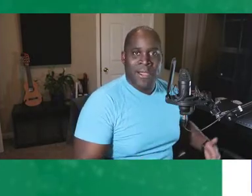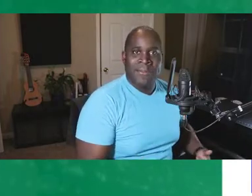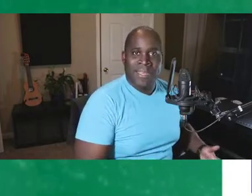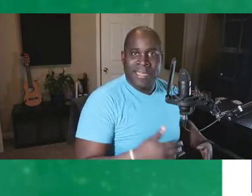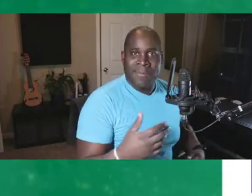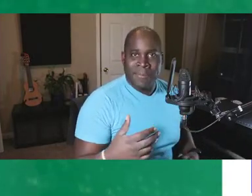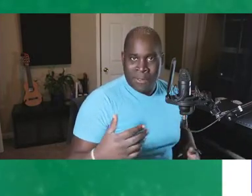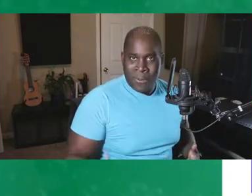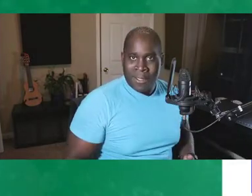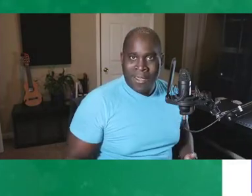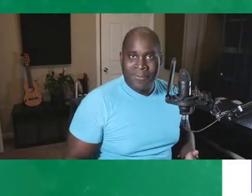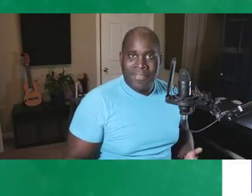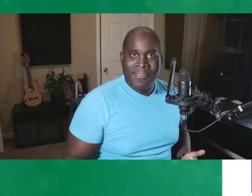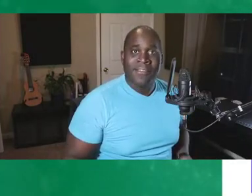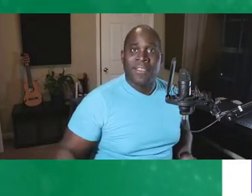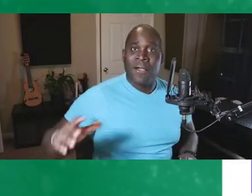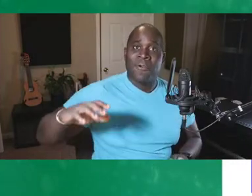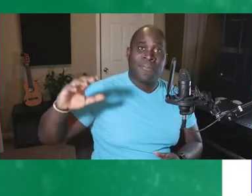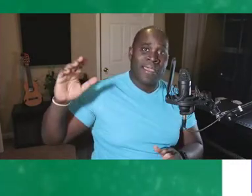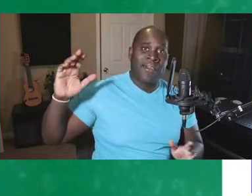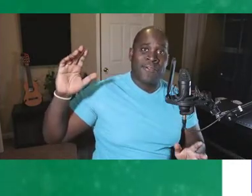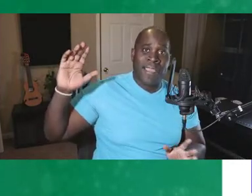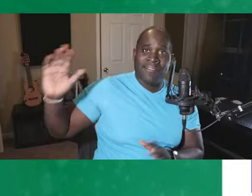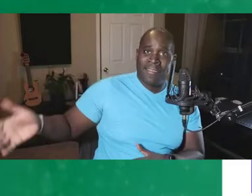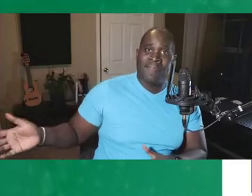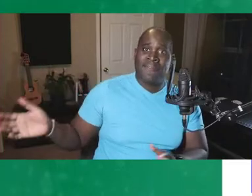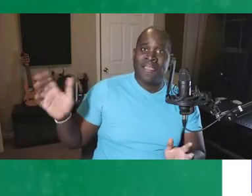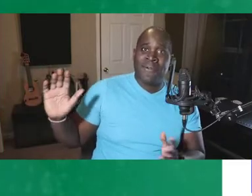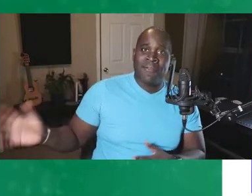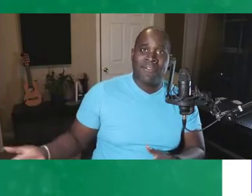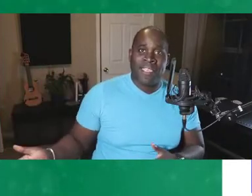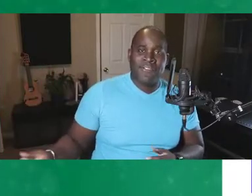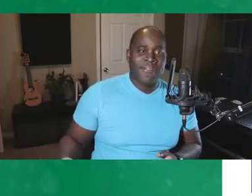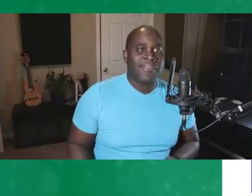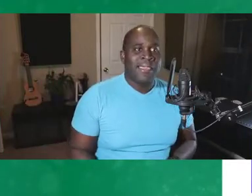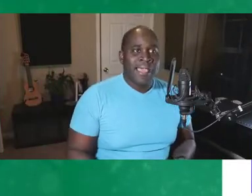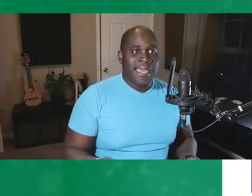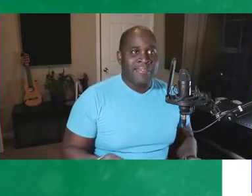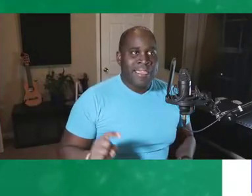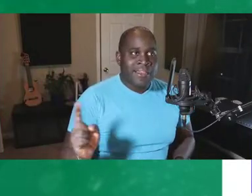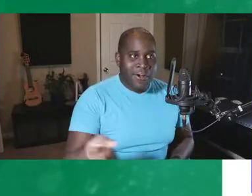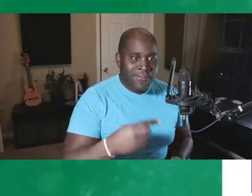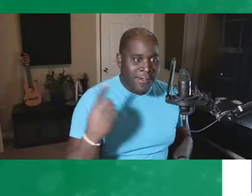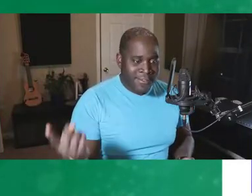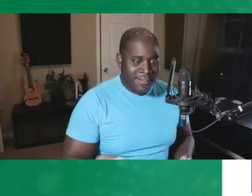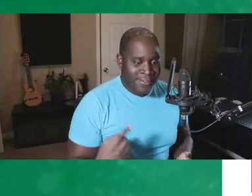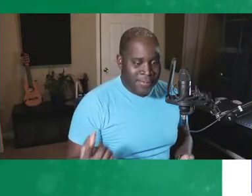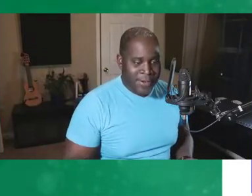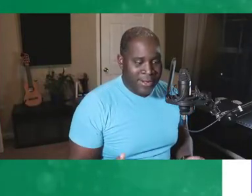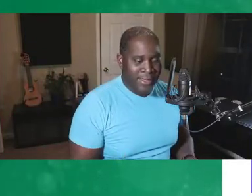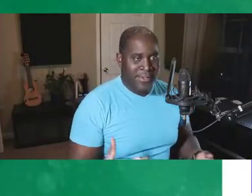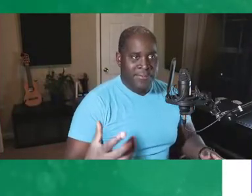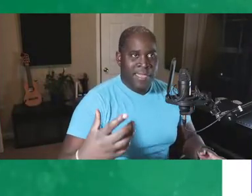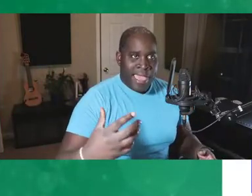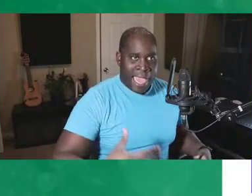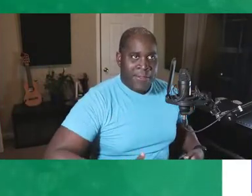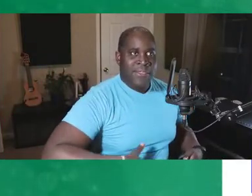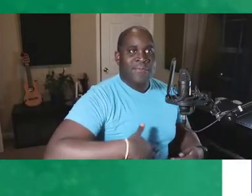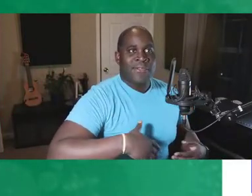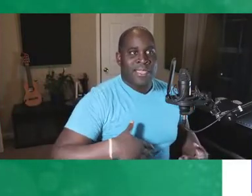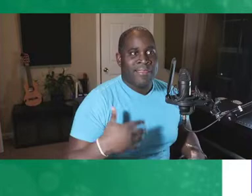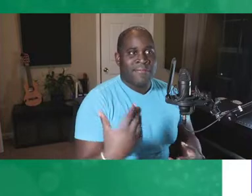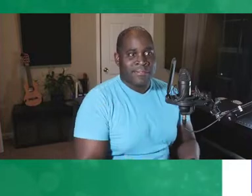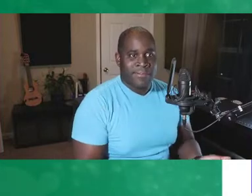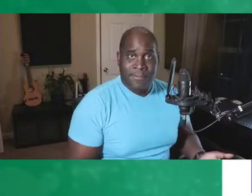really inspired me to keep going on with this, along with my other SE video conversations. And I think it all falls into the spirit of how